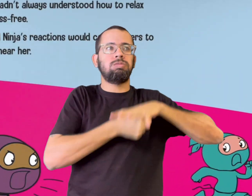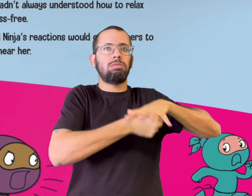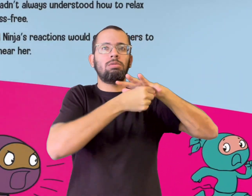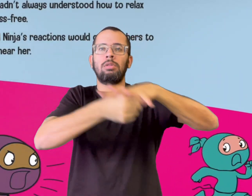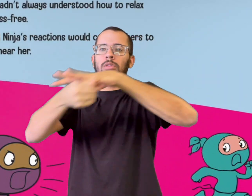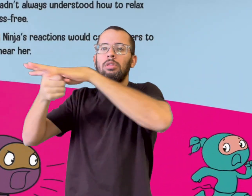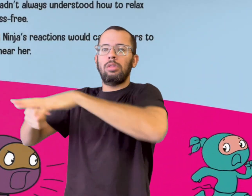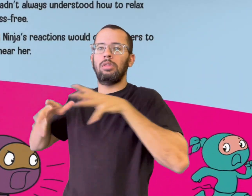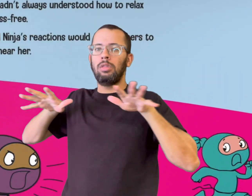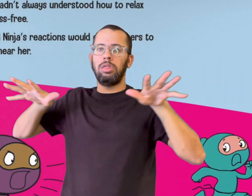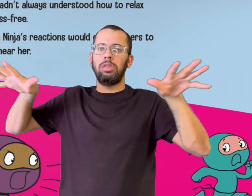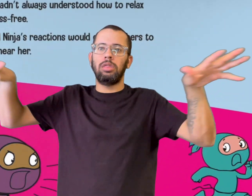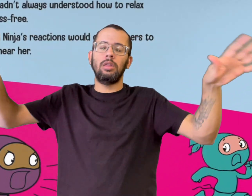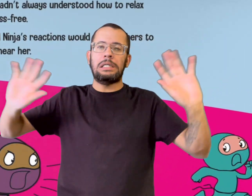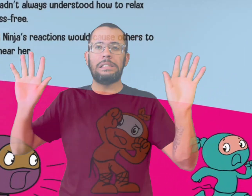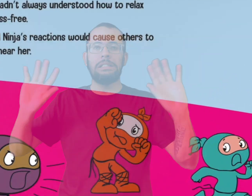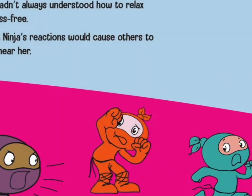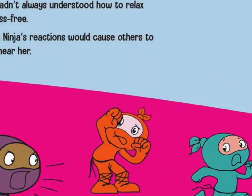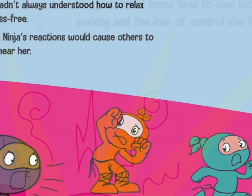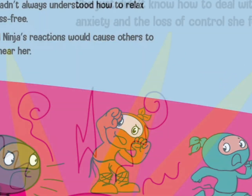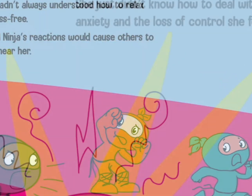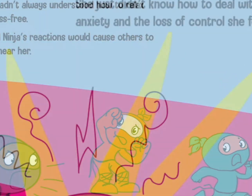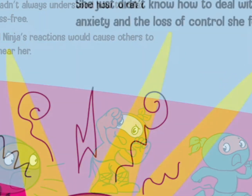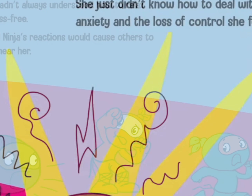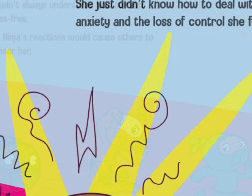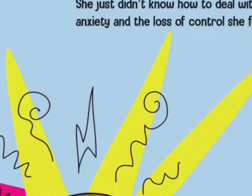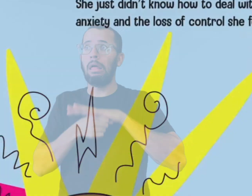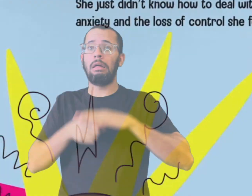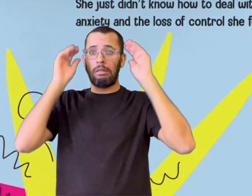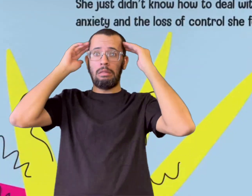cause others to not want to be near her.